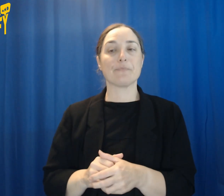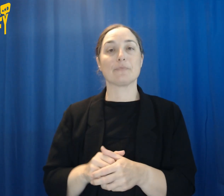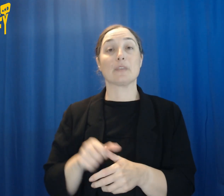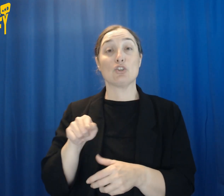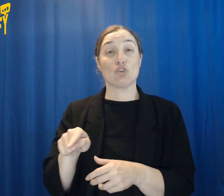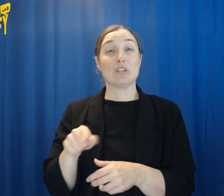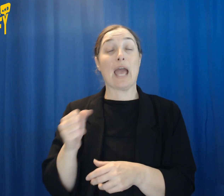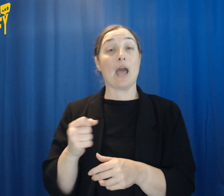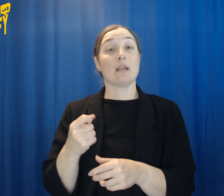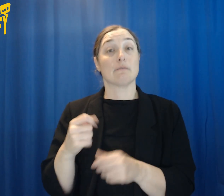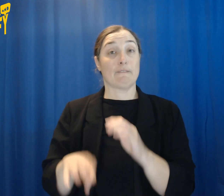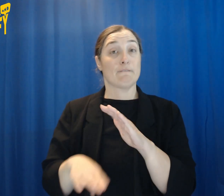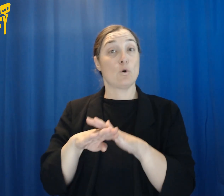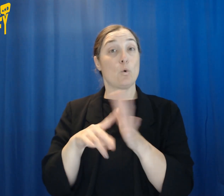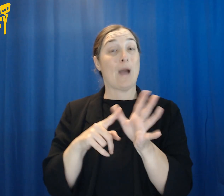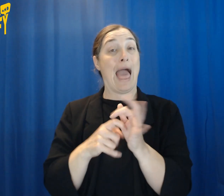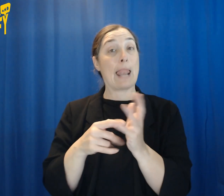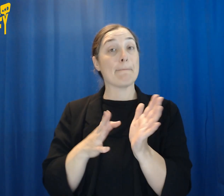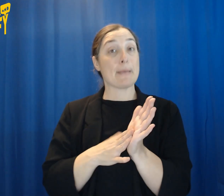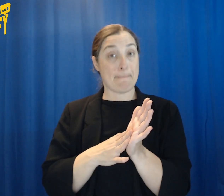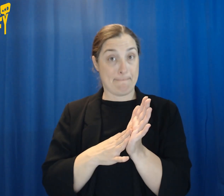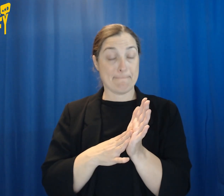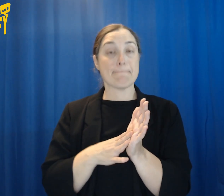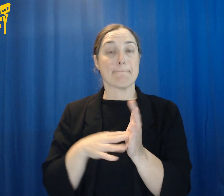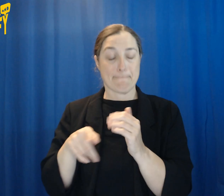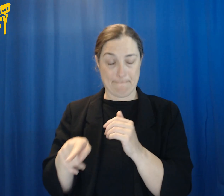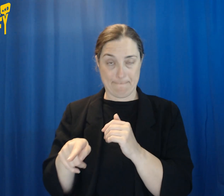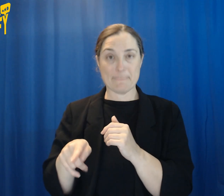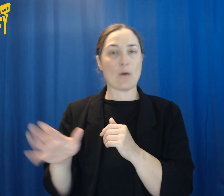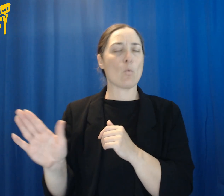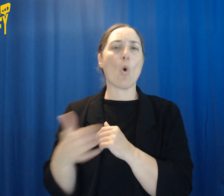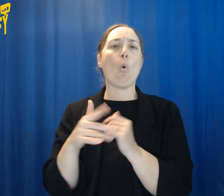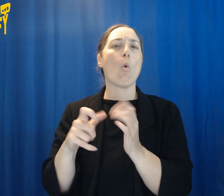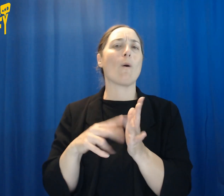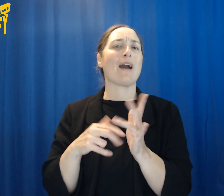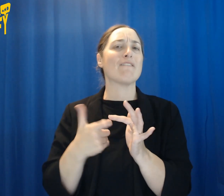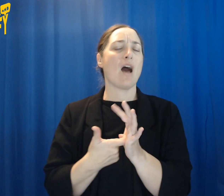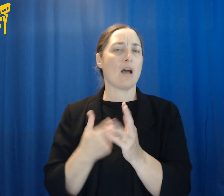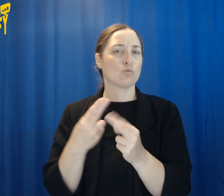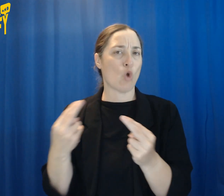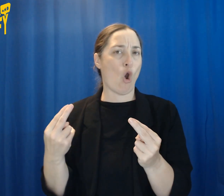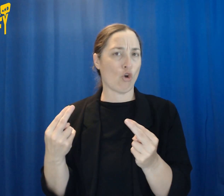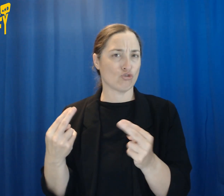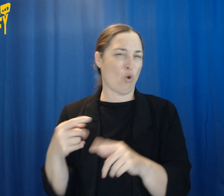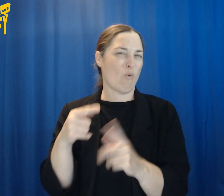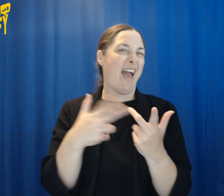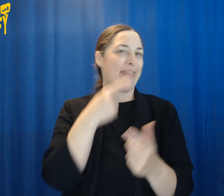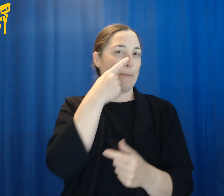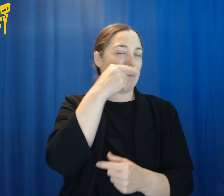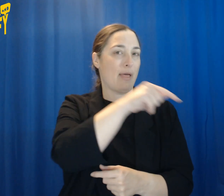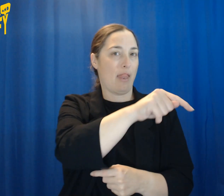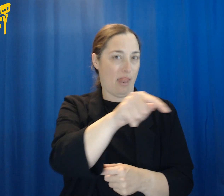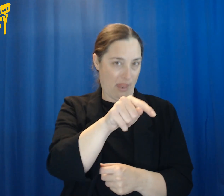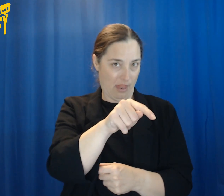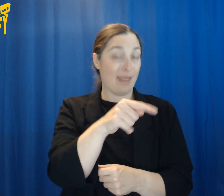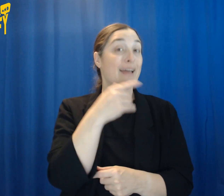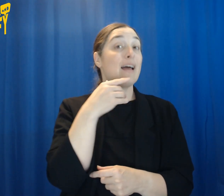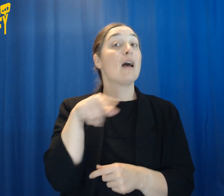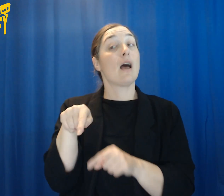album that was a bunch of covers of songs from female perspectives,